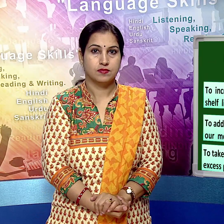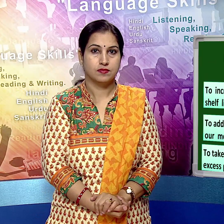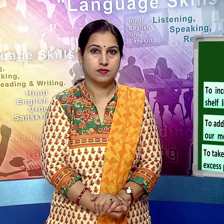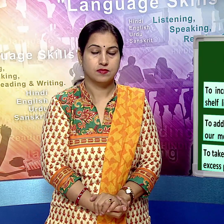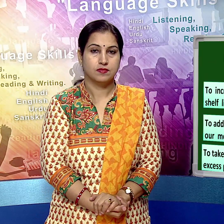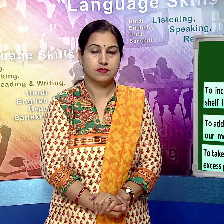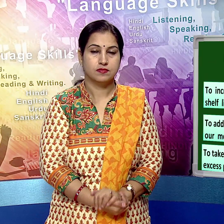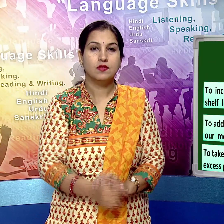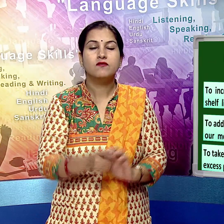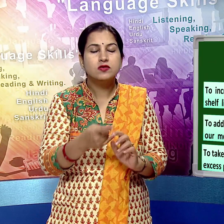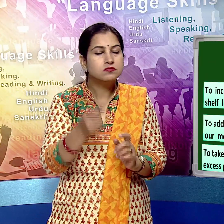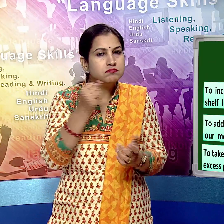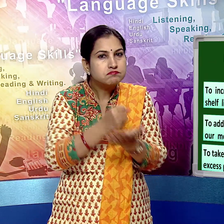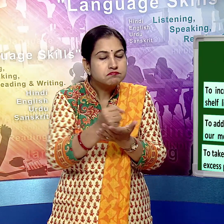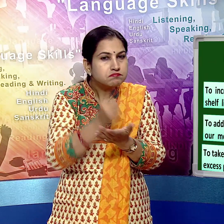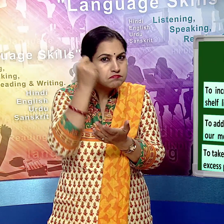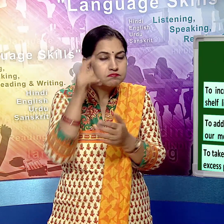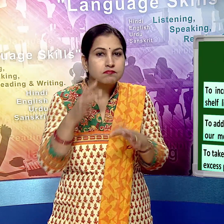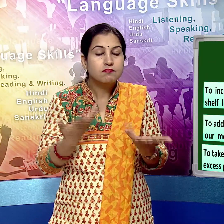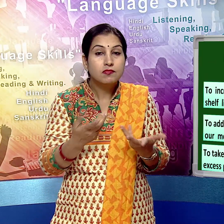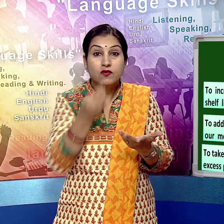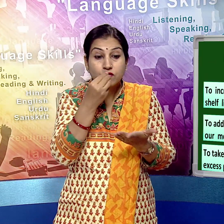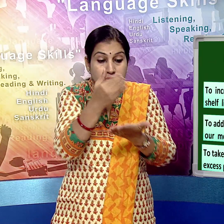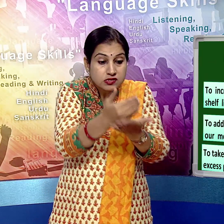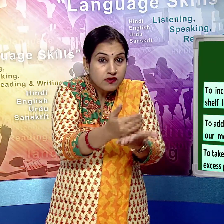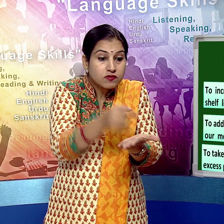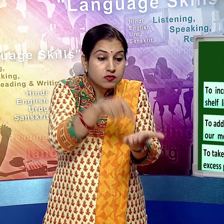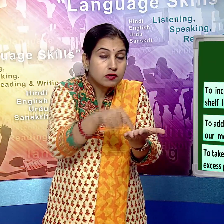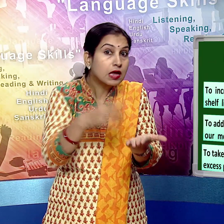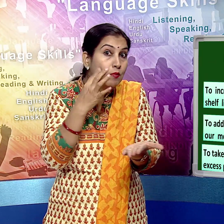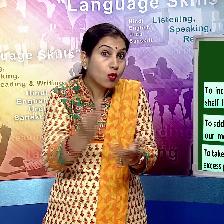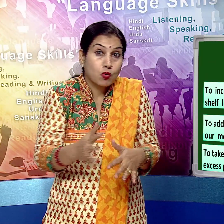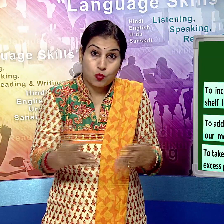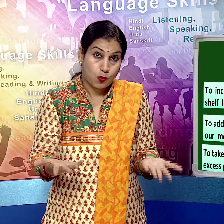Let us now understand the importance of food preservation.